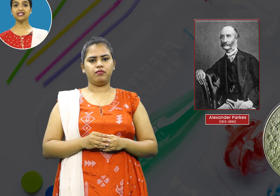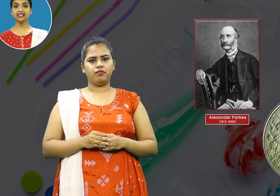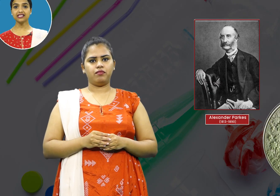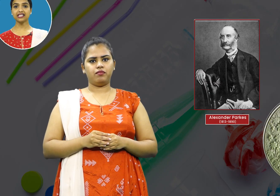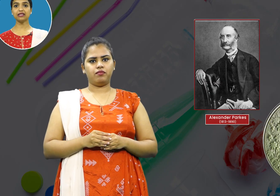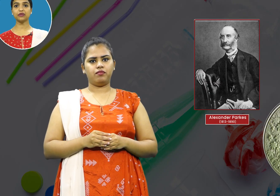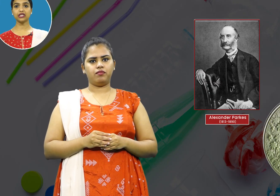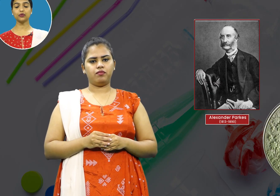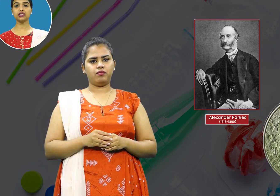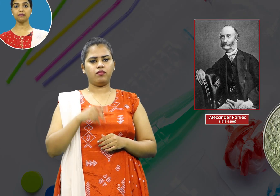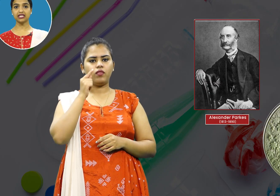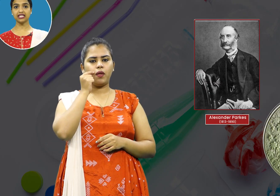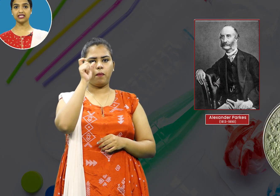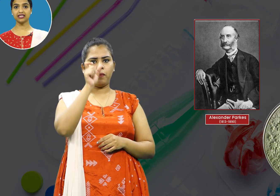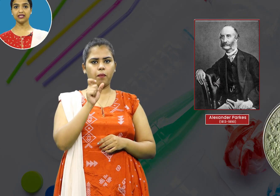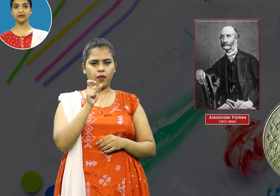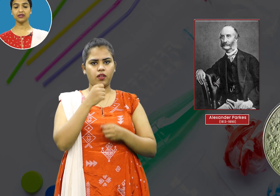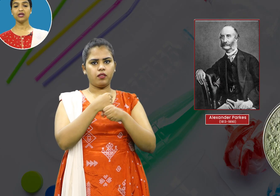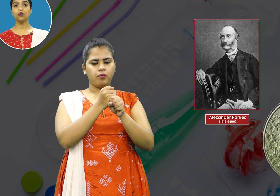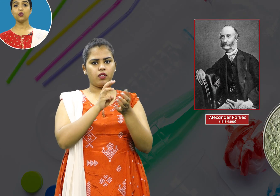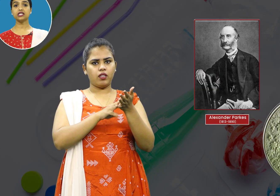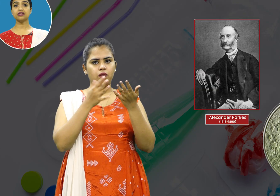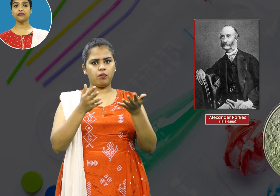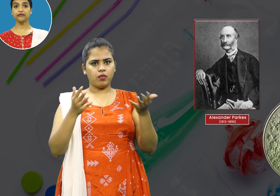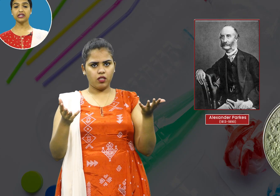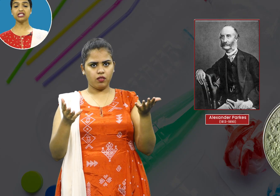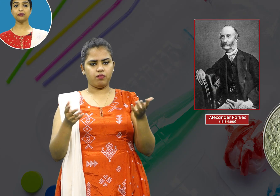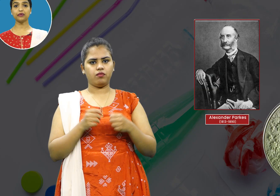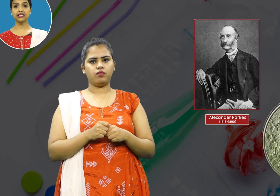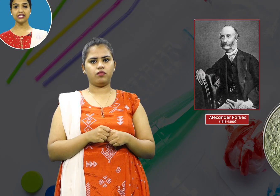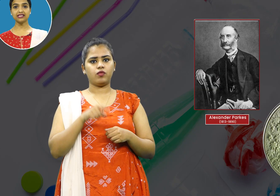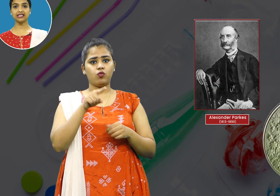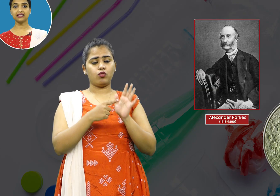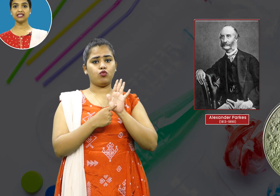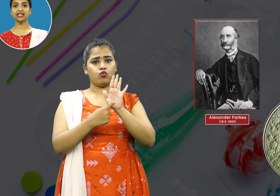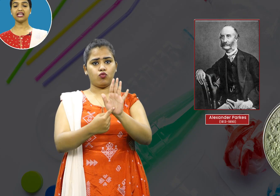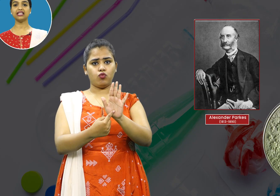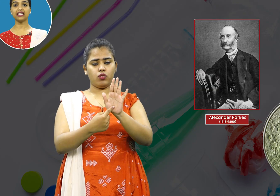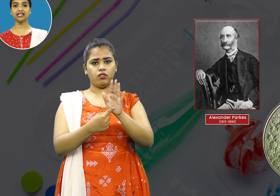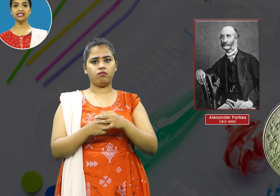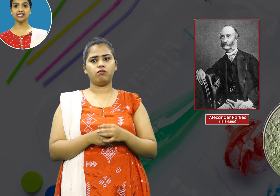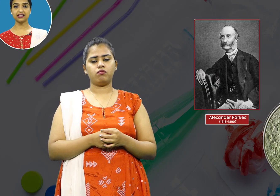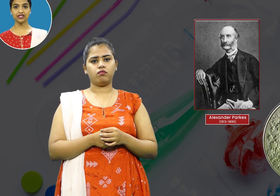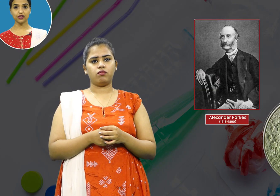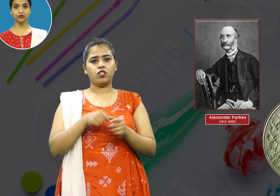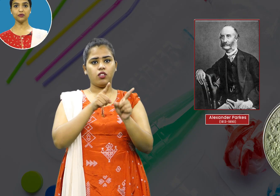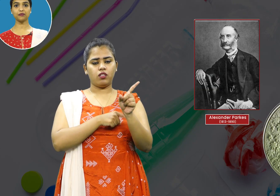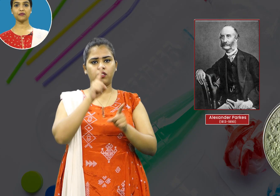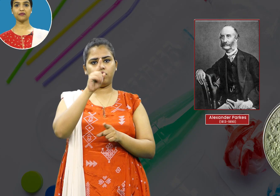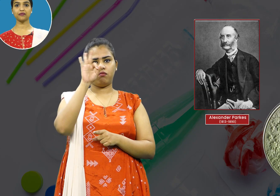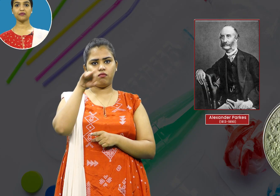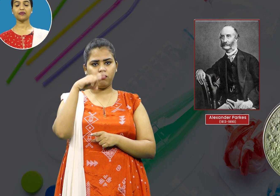The synthetically produced material was first presented in